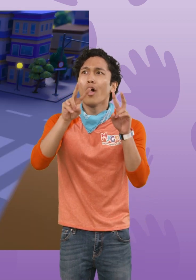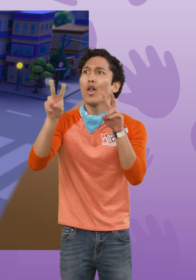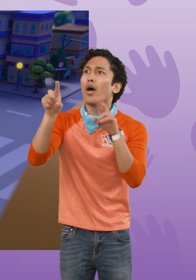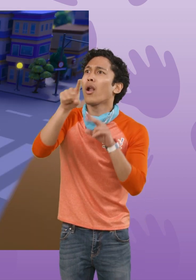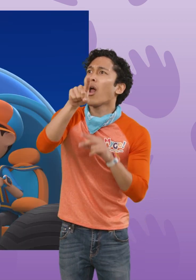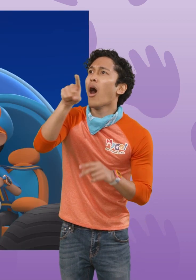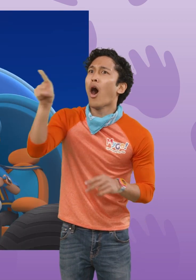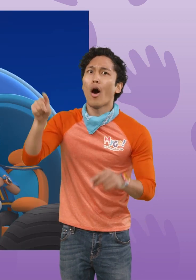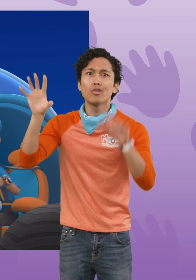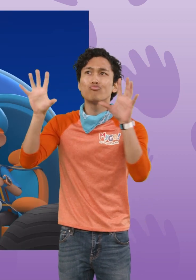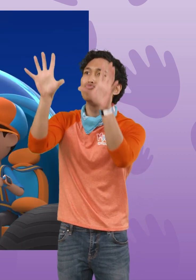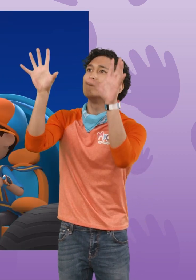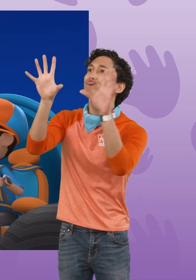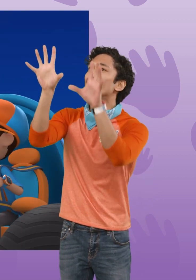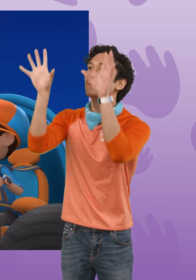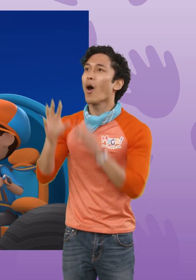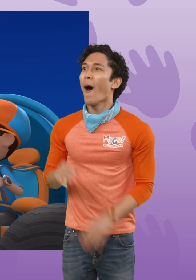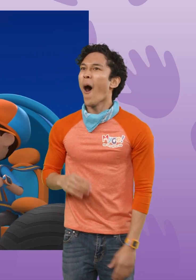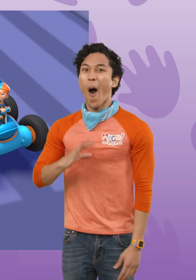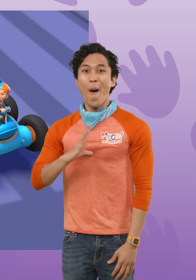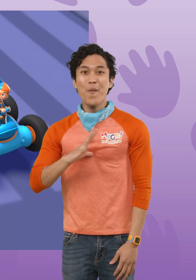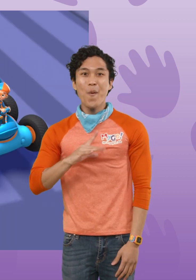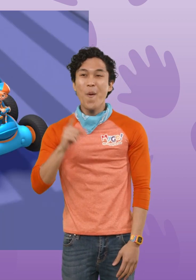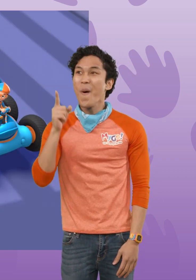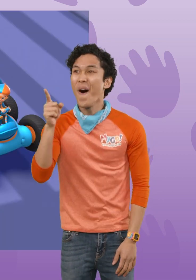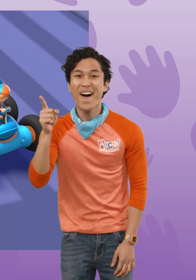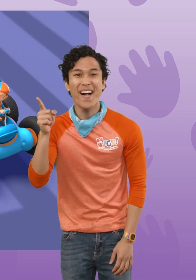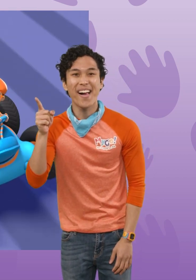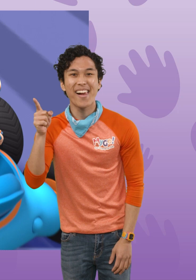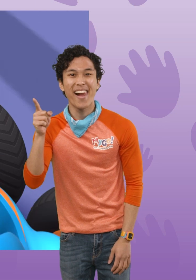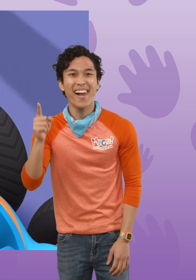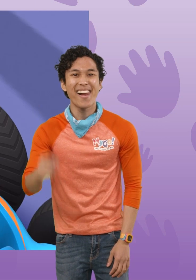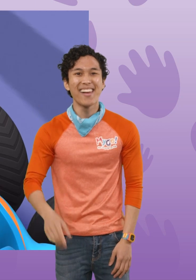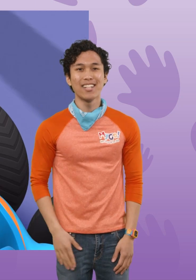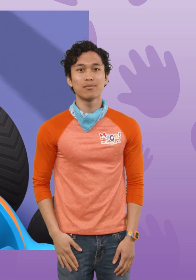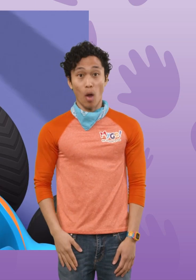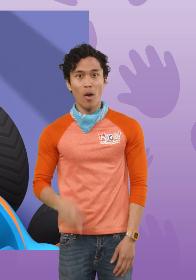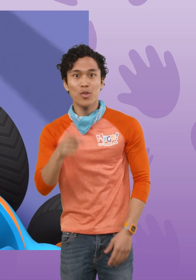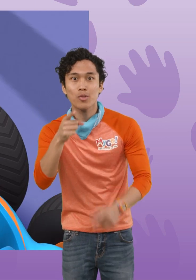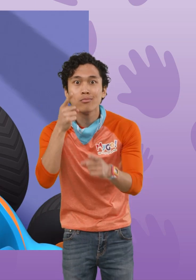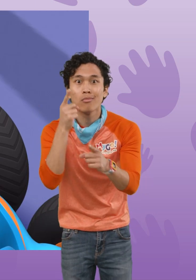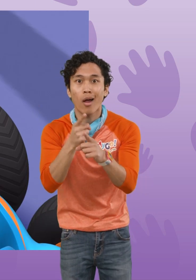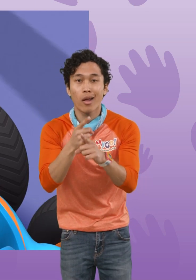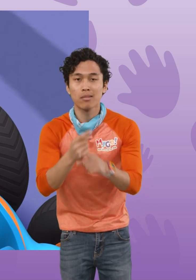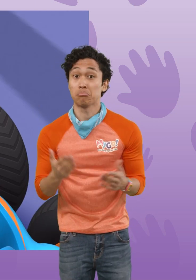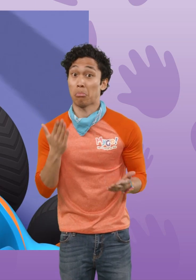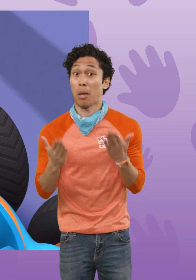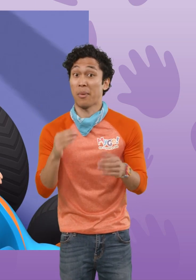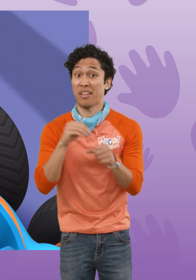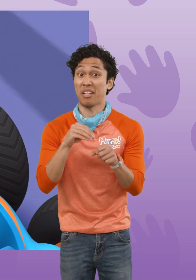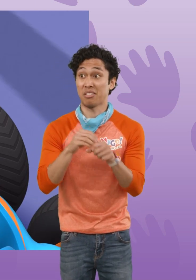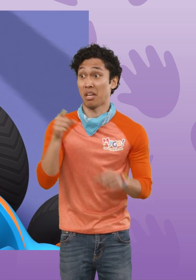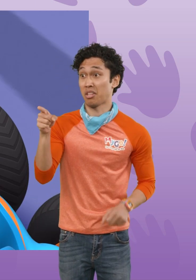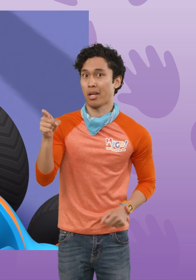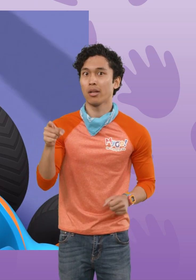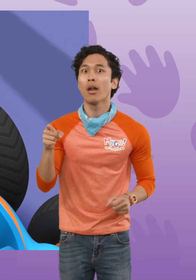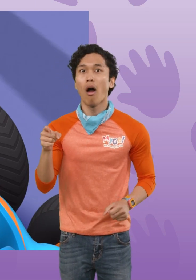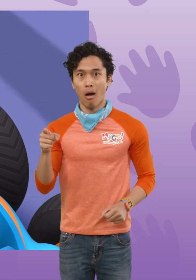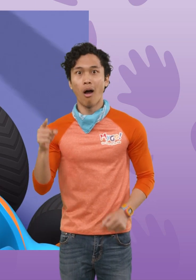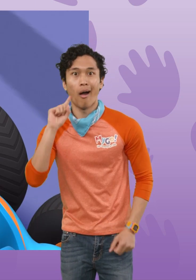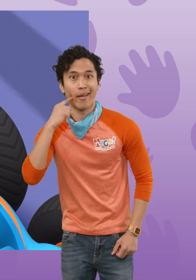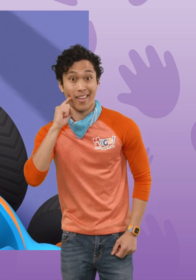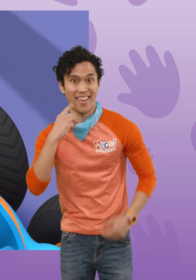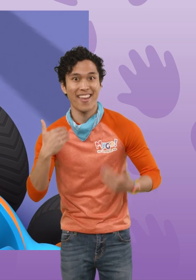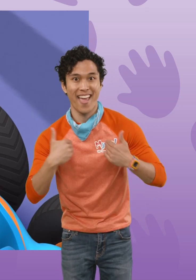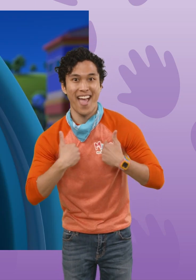Whoa, look at all the decorations. So cool. You're right, Tabs. Maybe there are